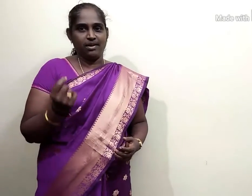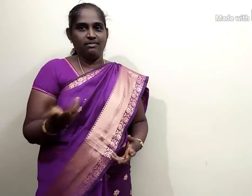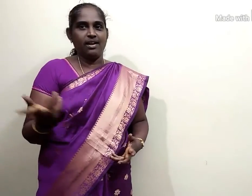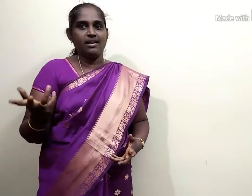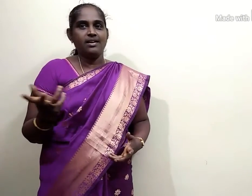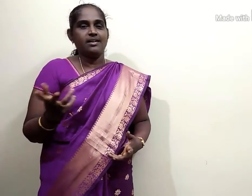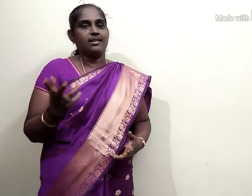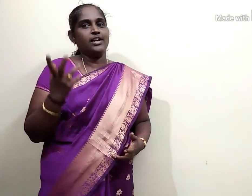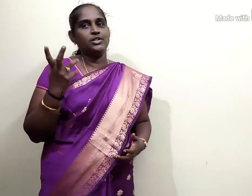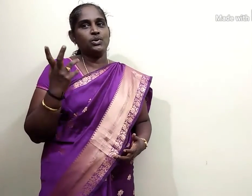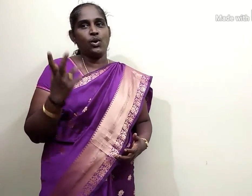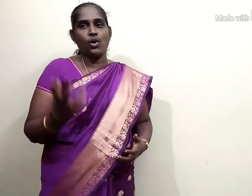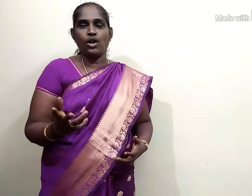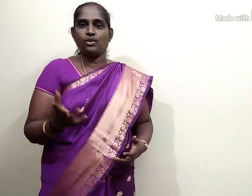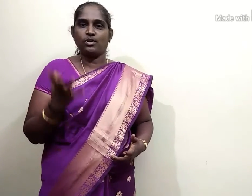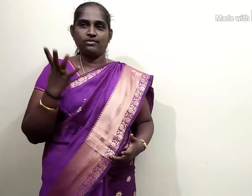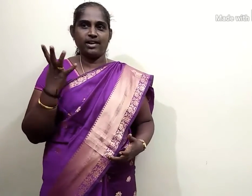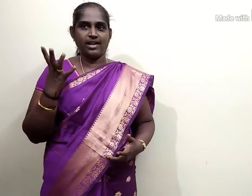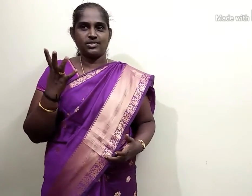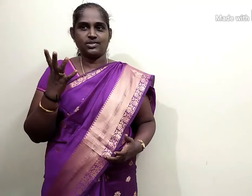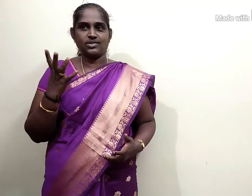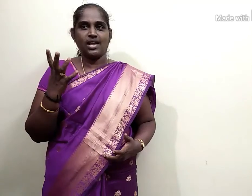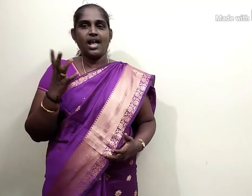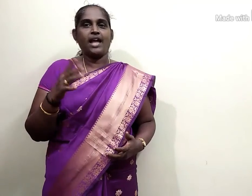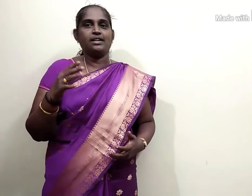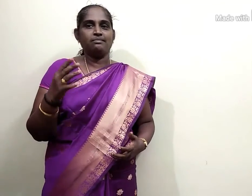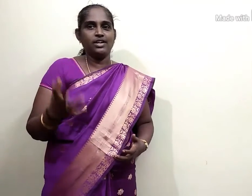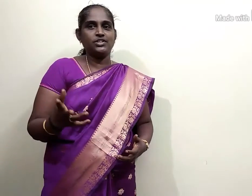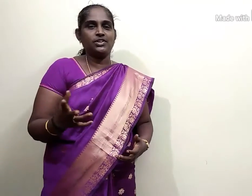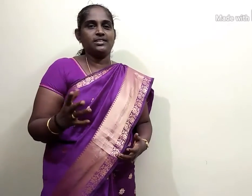Prepare well, write down all one-word answers. I'll meet you in the